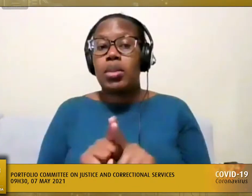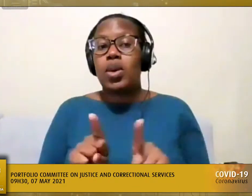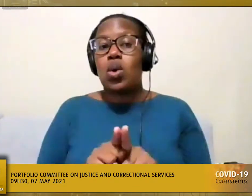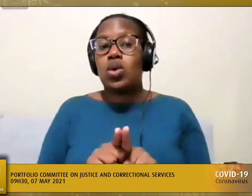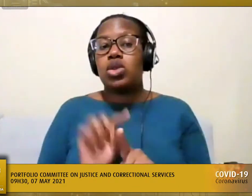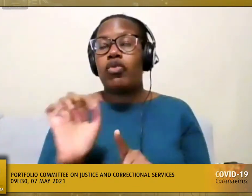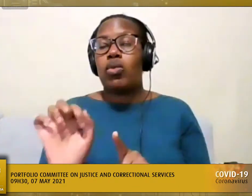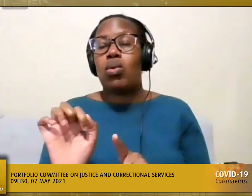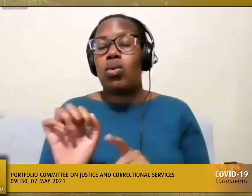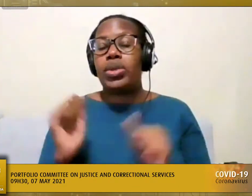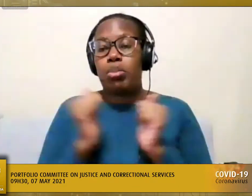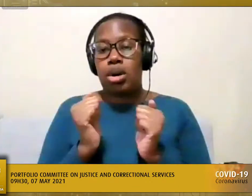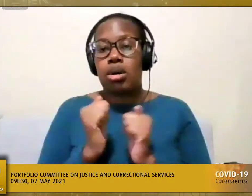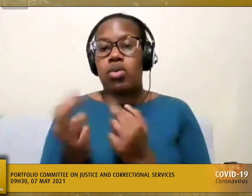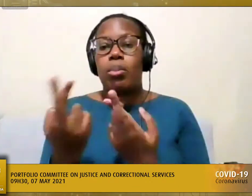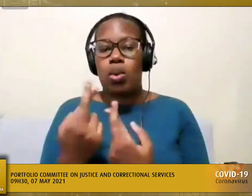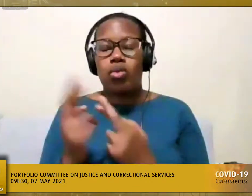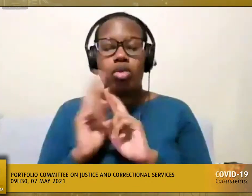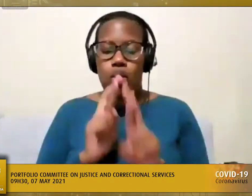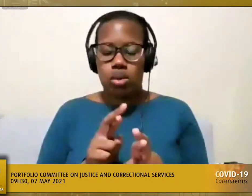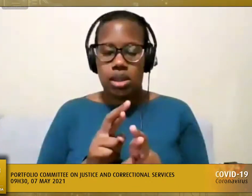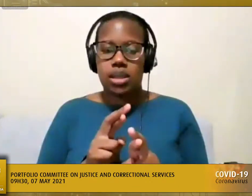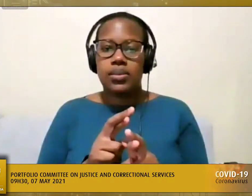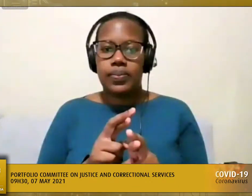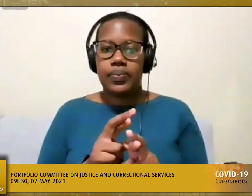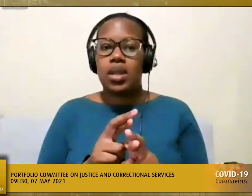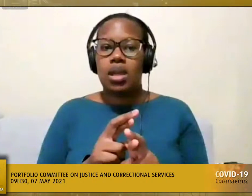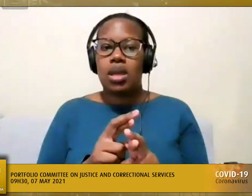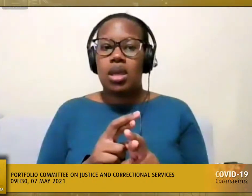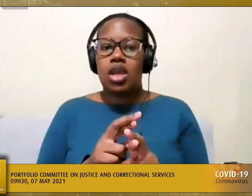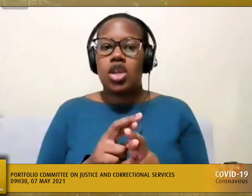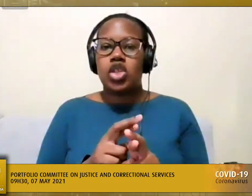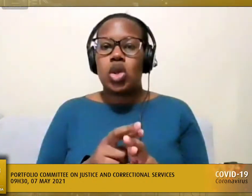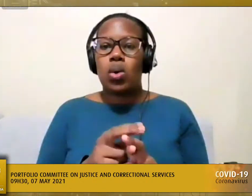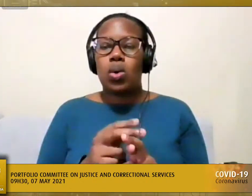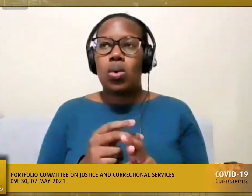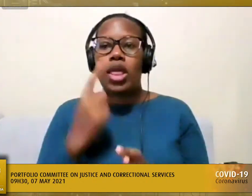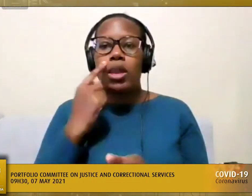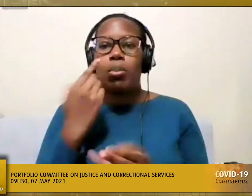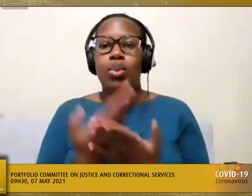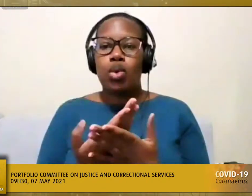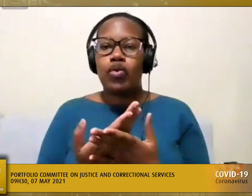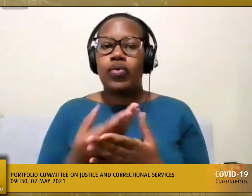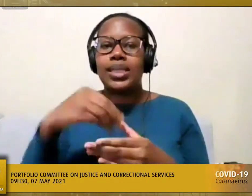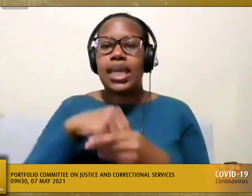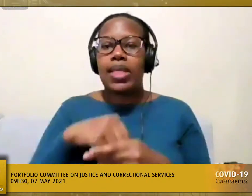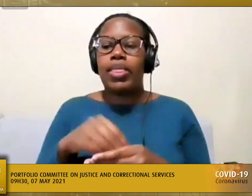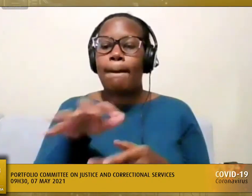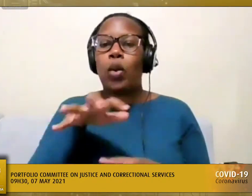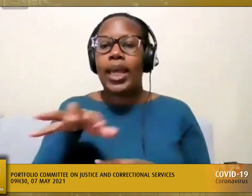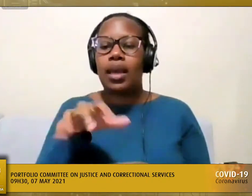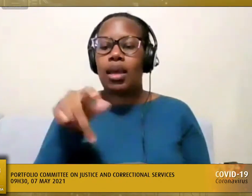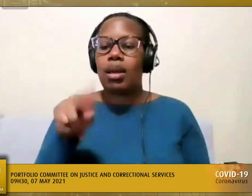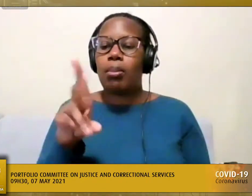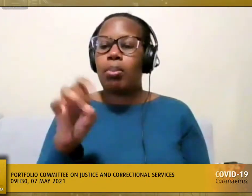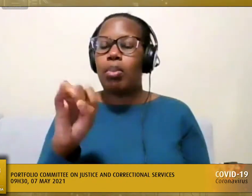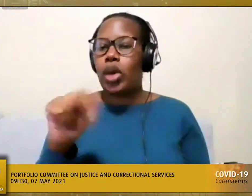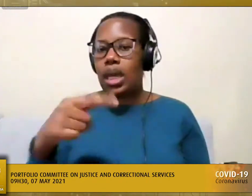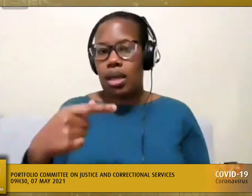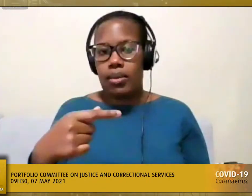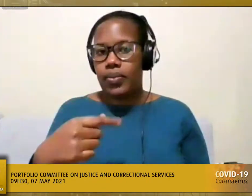b Triple R and the test will be in the protein then and we will not